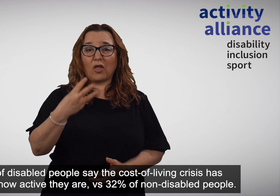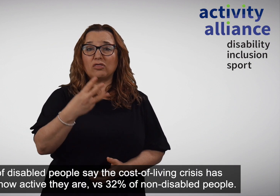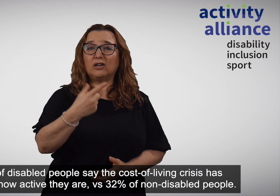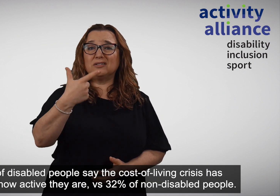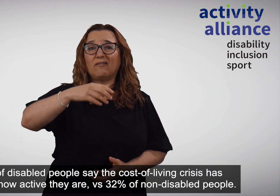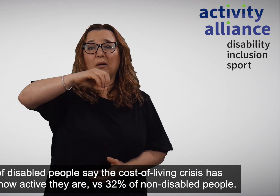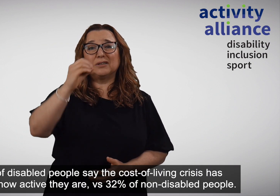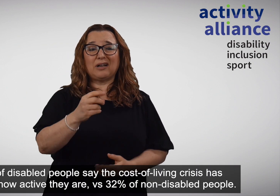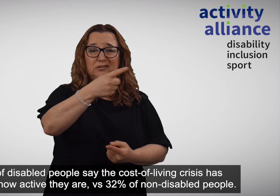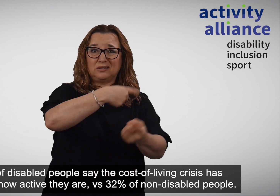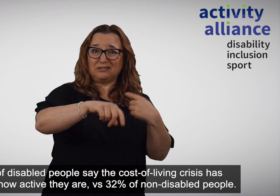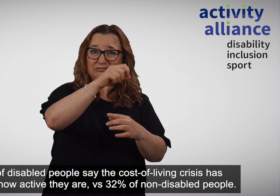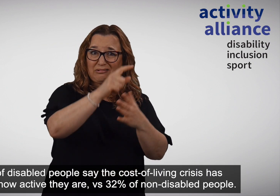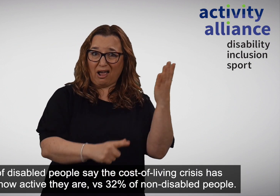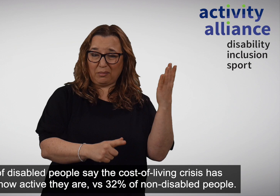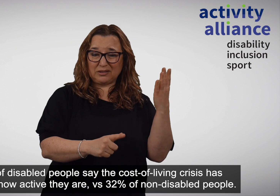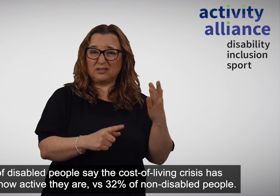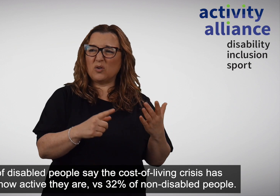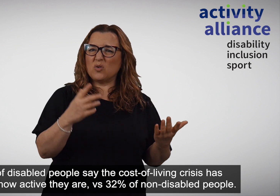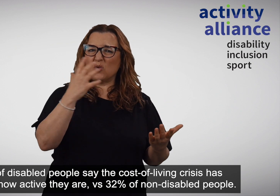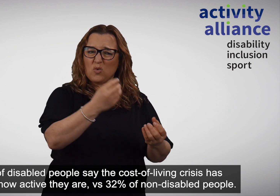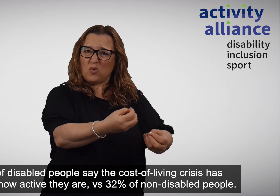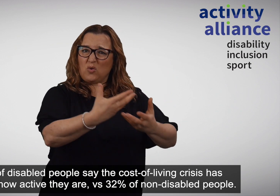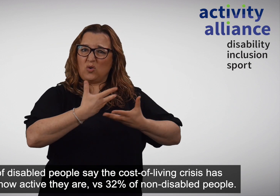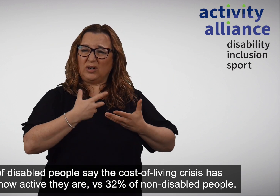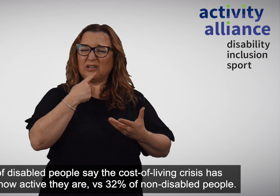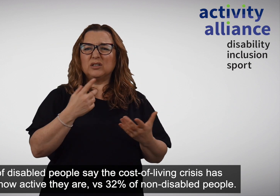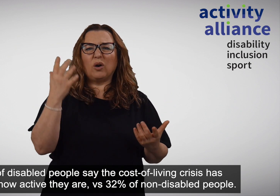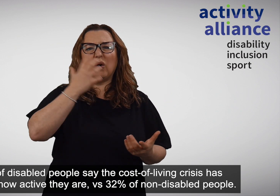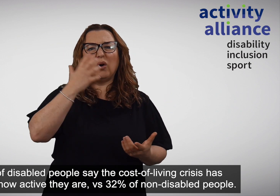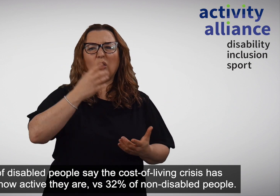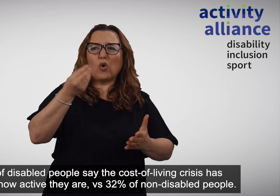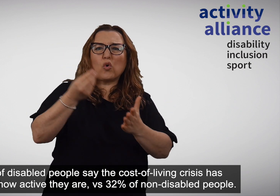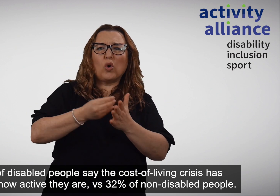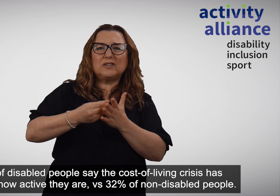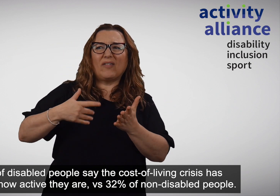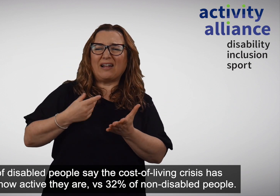37% of disabled people say the cost of living crisis has affected how active